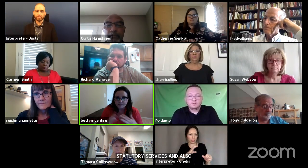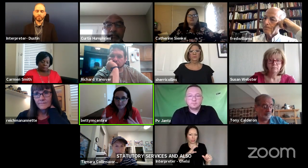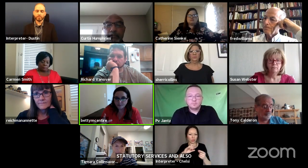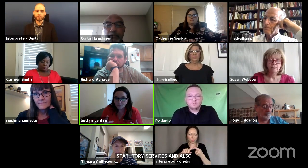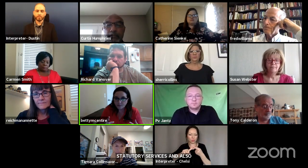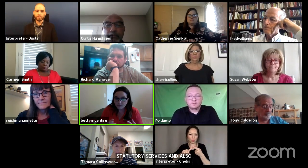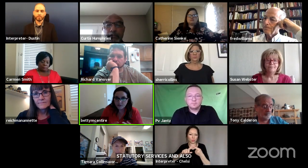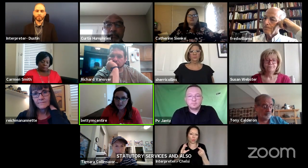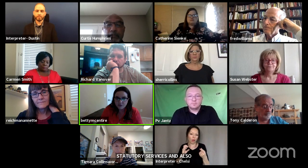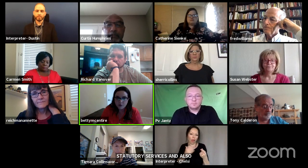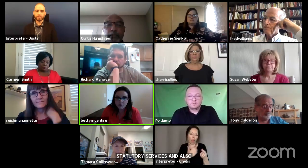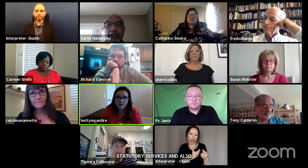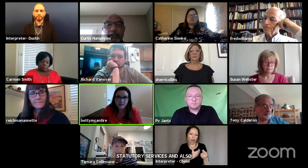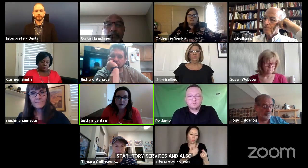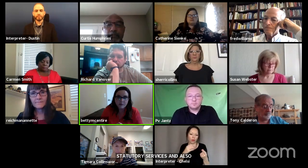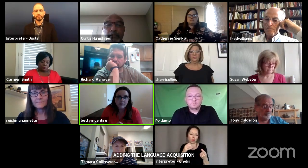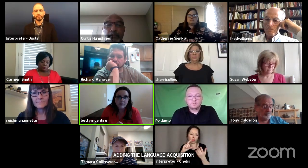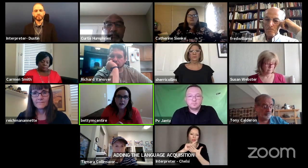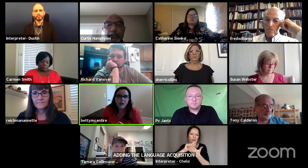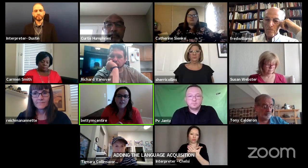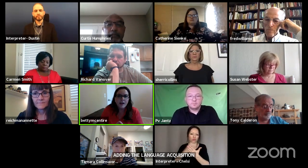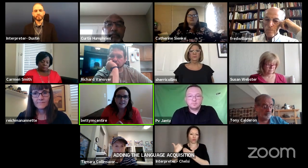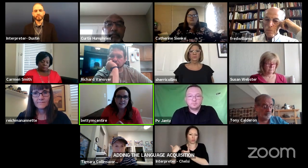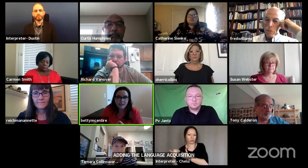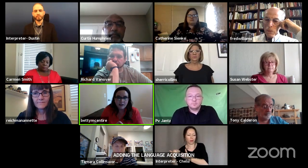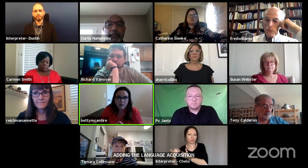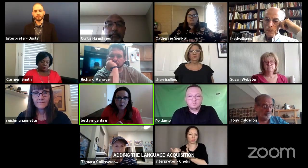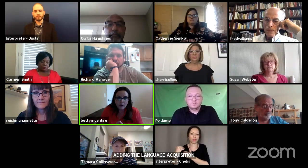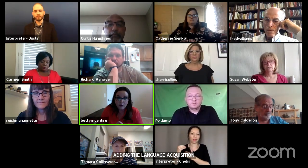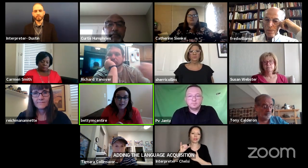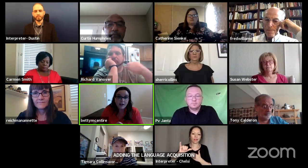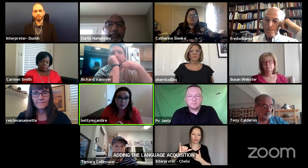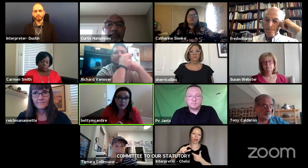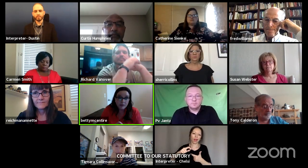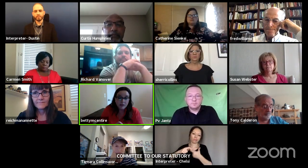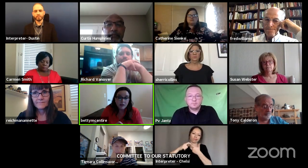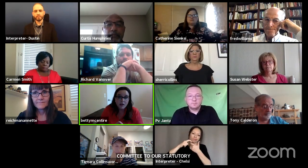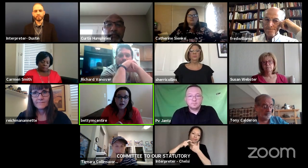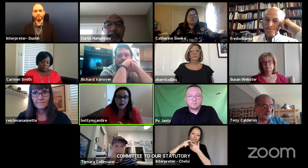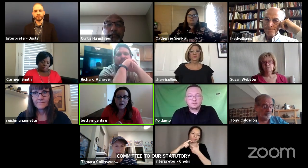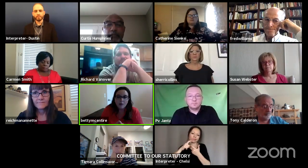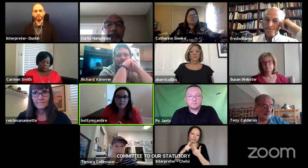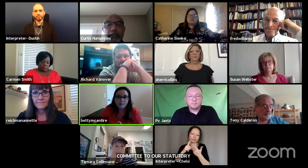our statutory responsibilities. That did get held up,